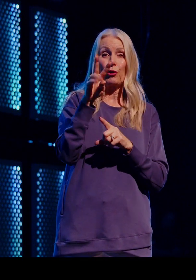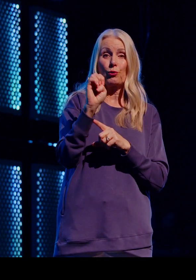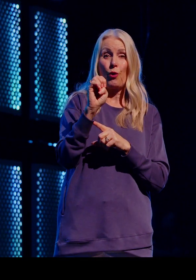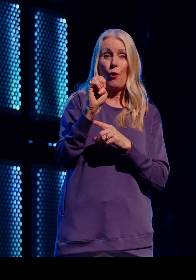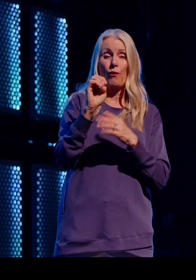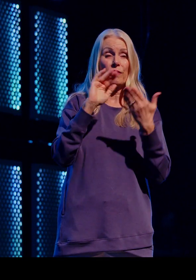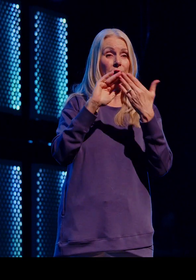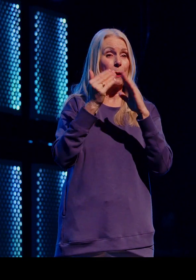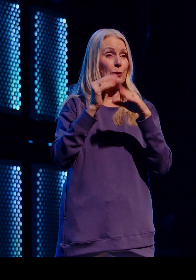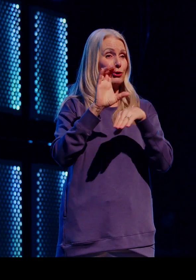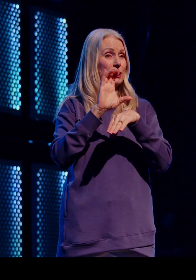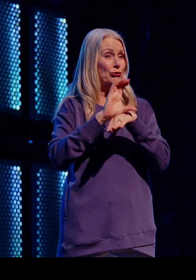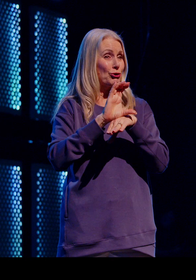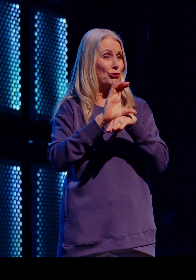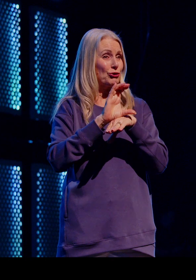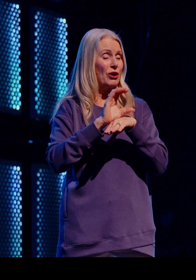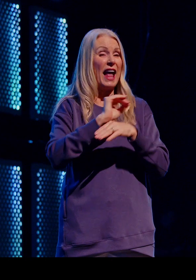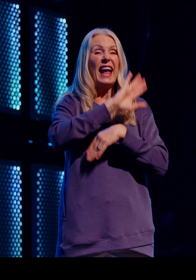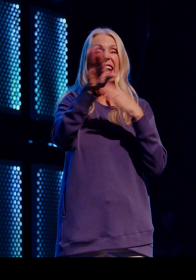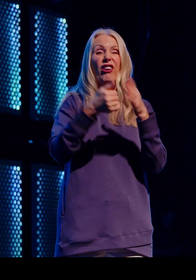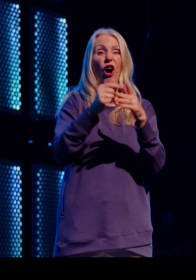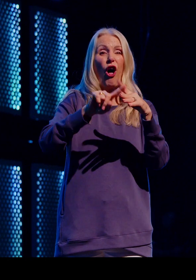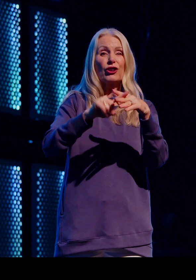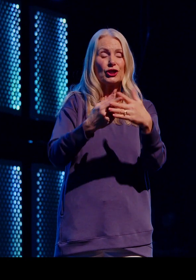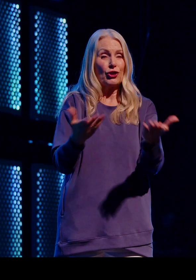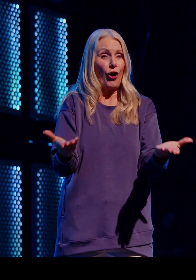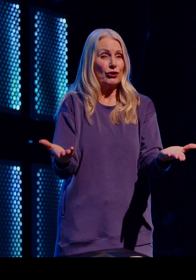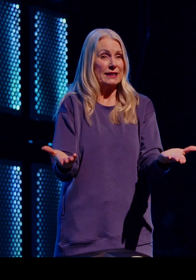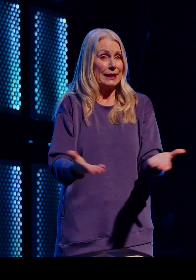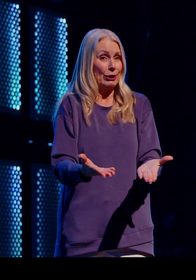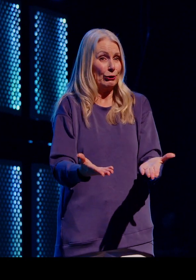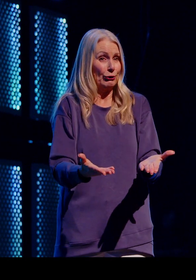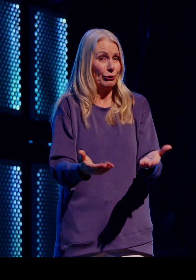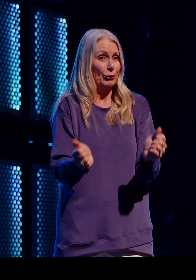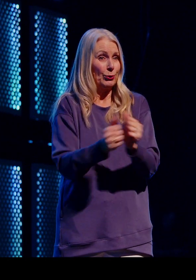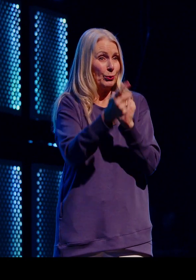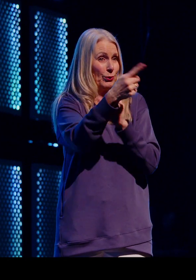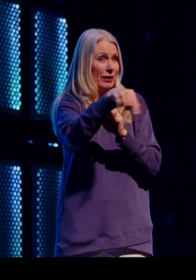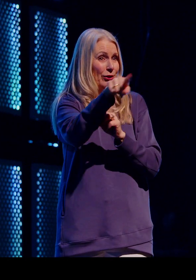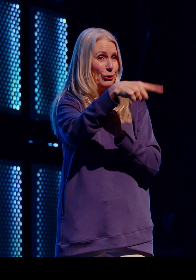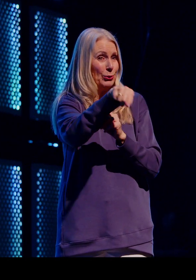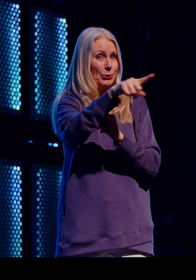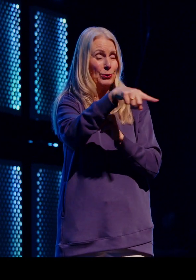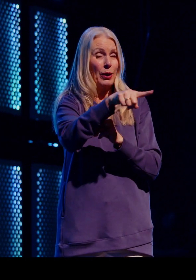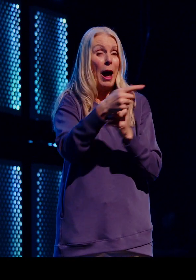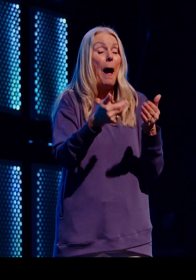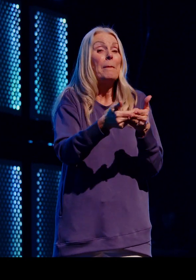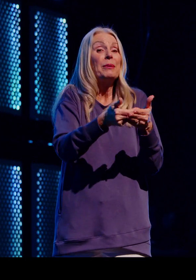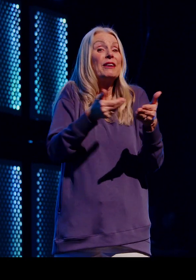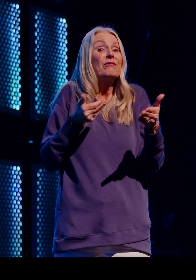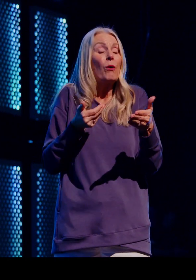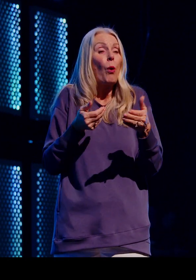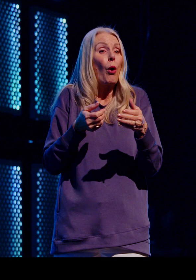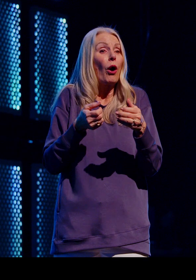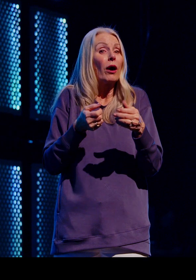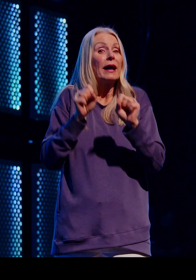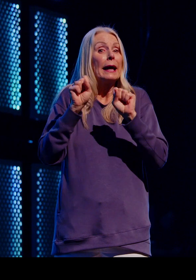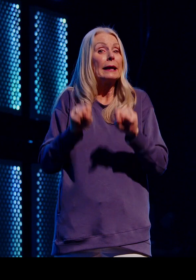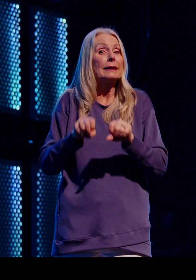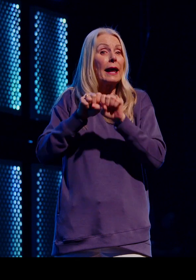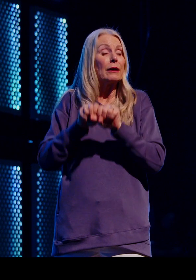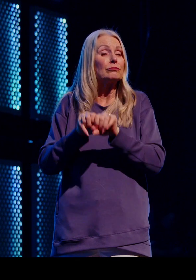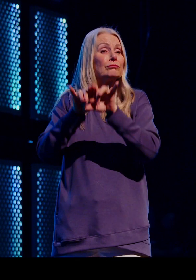Church. Because it all starts here with the church. Before it can get into the world.